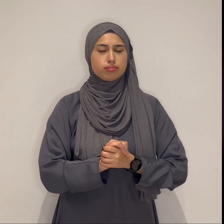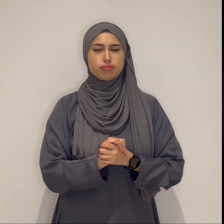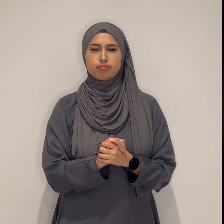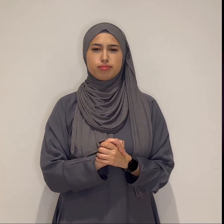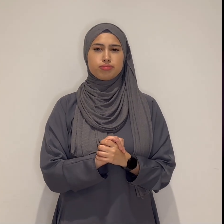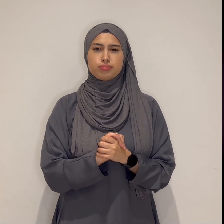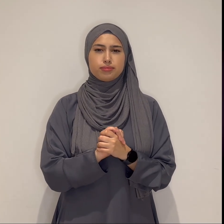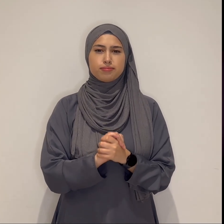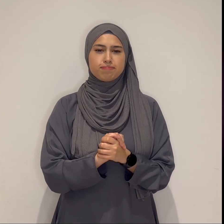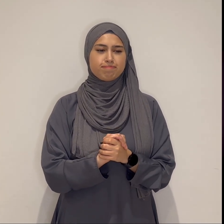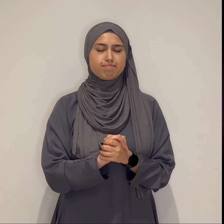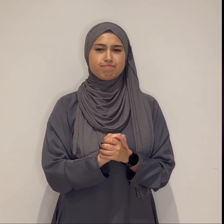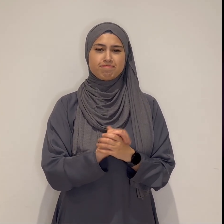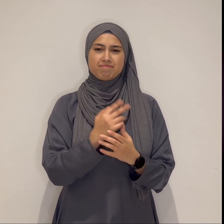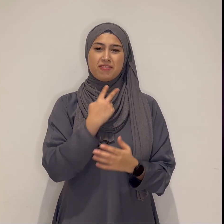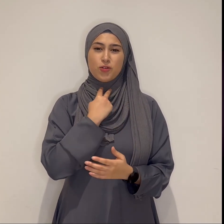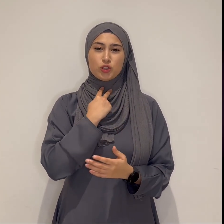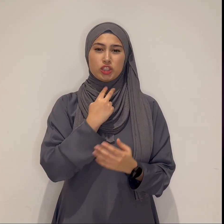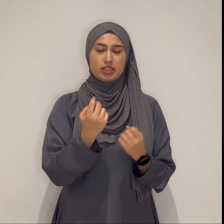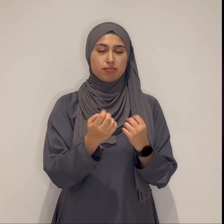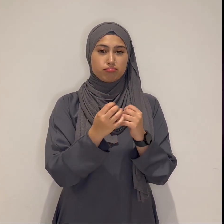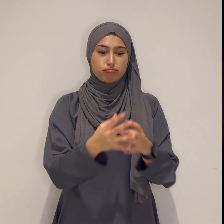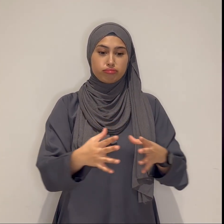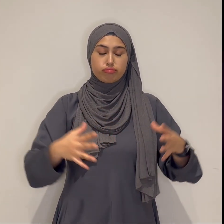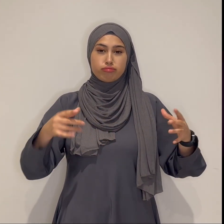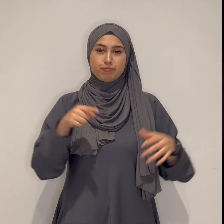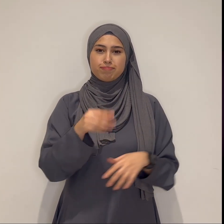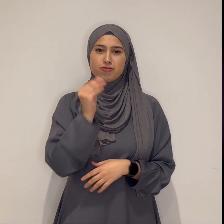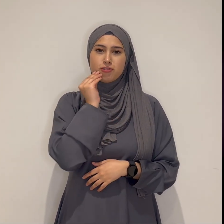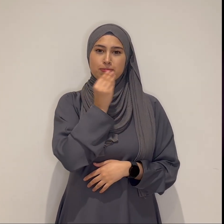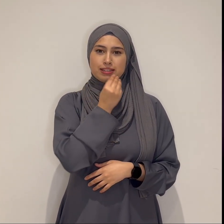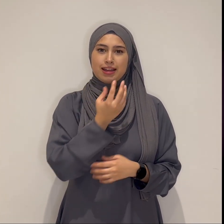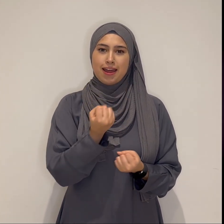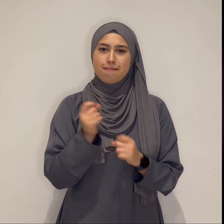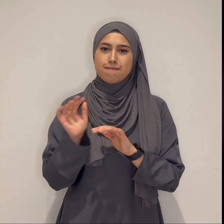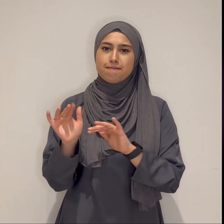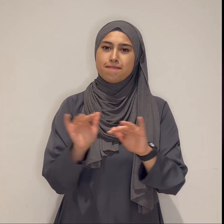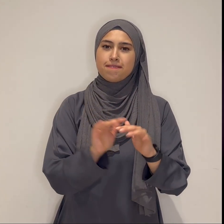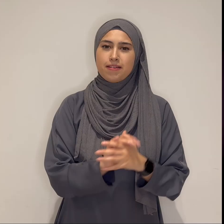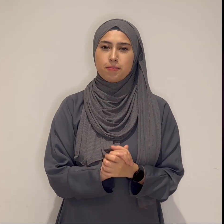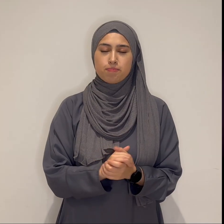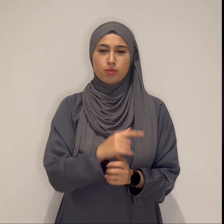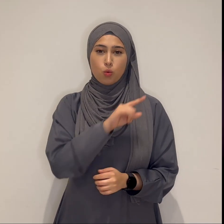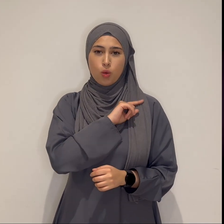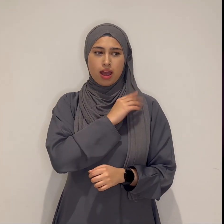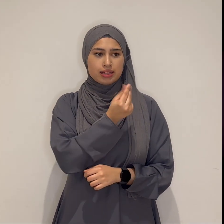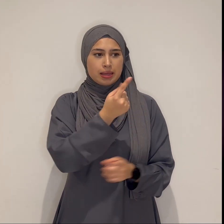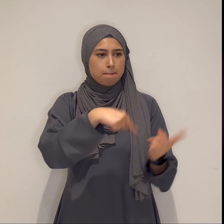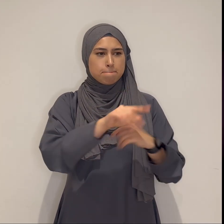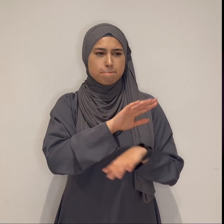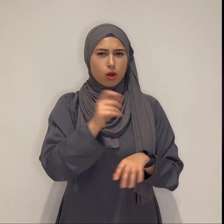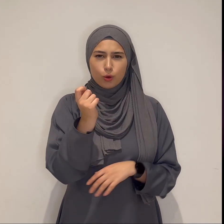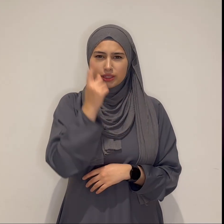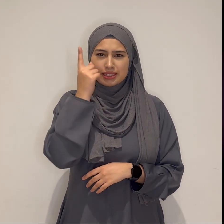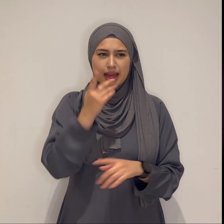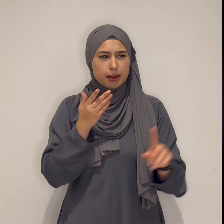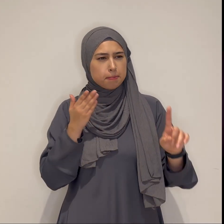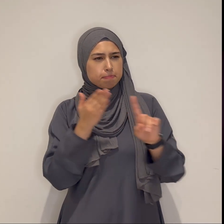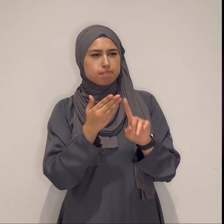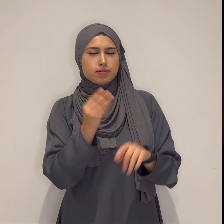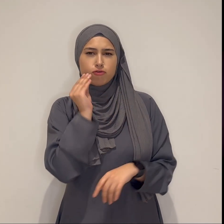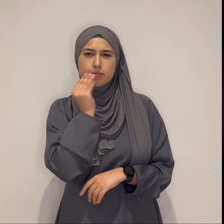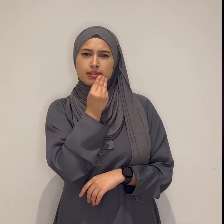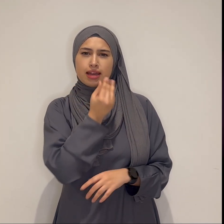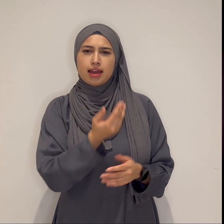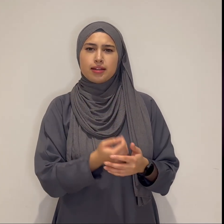spreading of rumors, backbiting. Unfortunately increases in this month of Ramadan. Because some of us don't understand